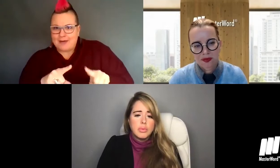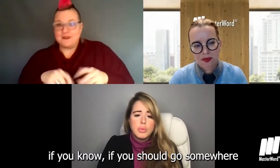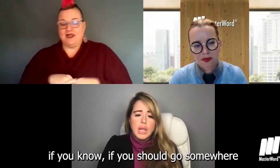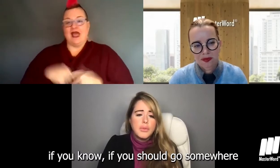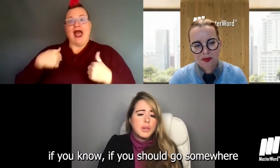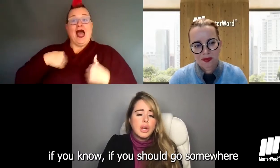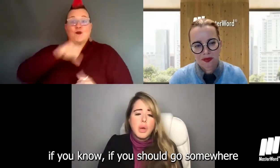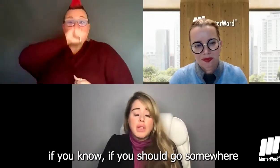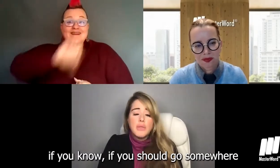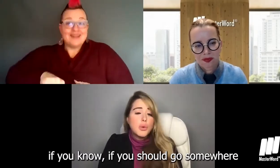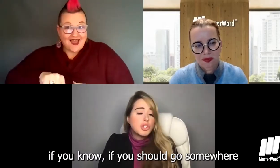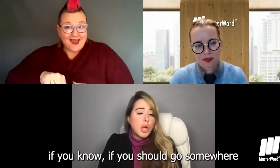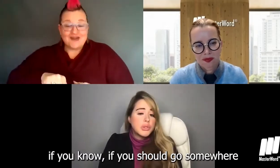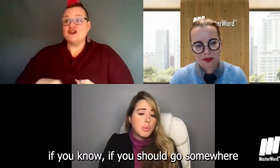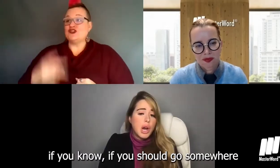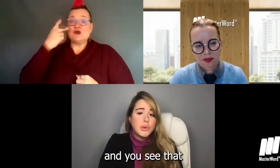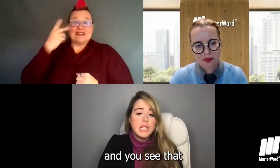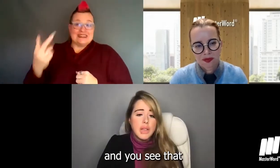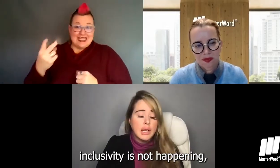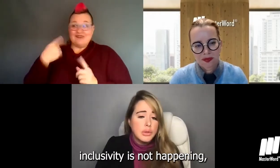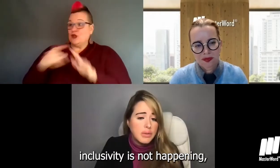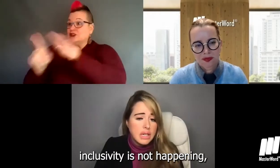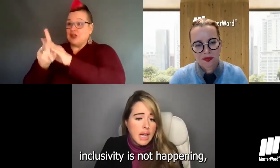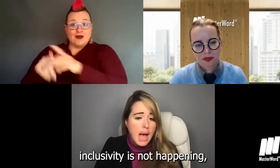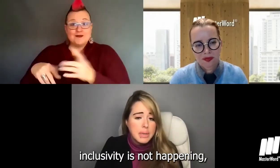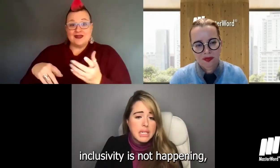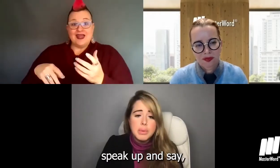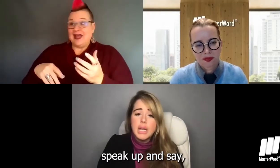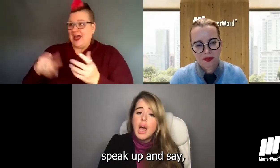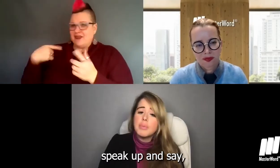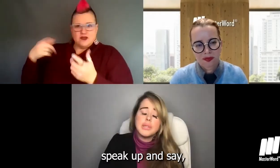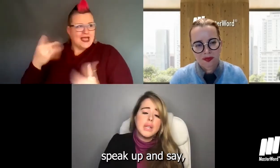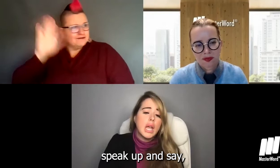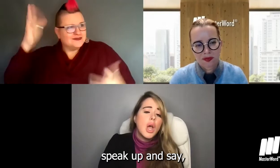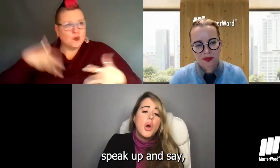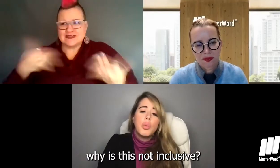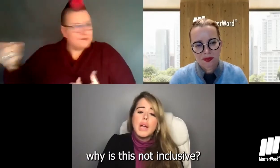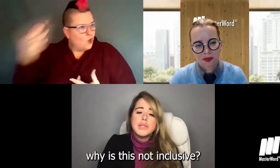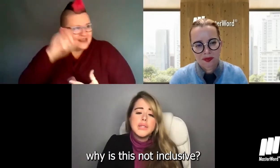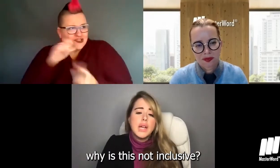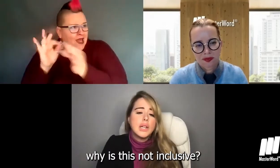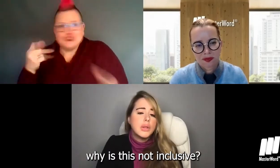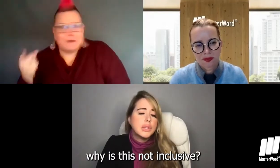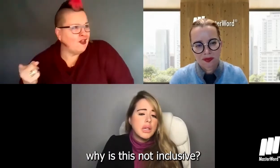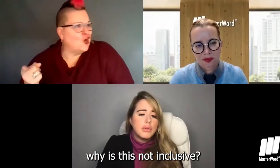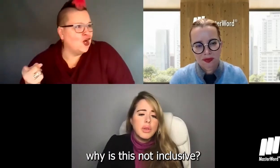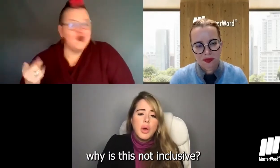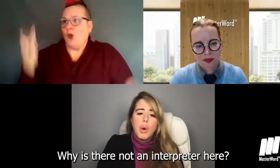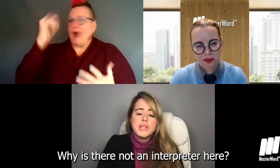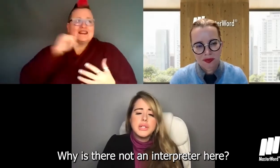If you know if you should go somewhere and you see that inclusivity is not happening speak up and say, why is this not inclusive. Why is